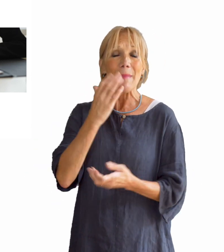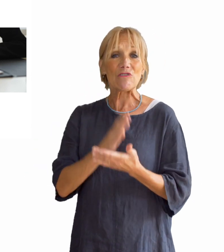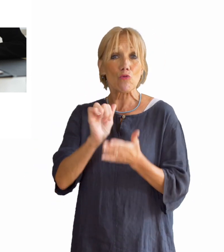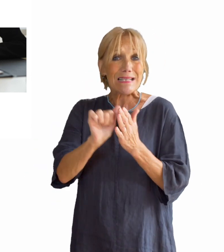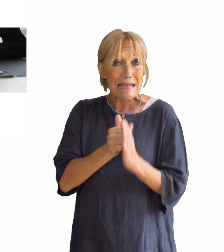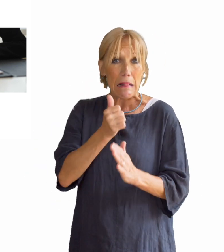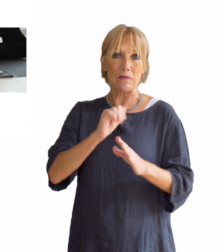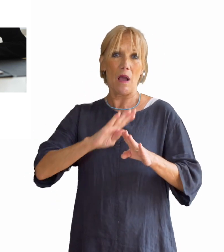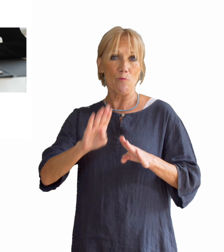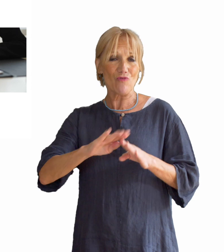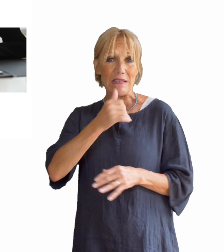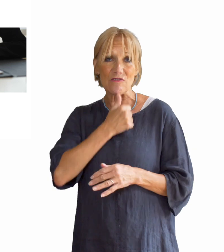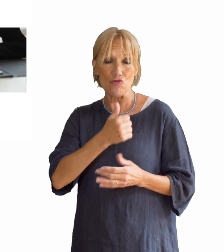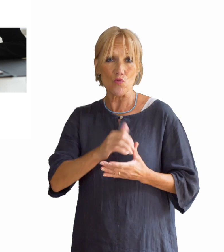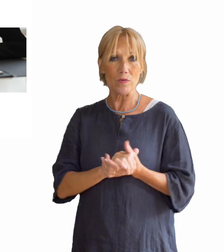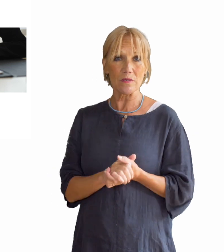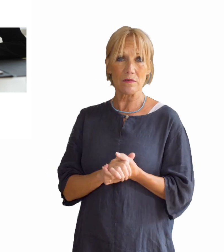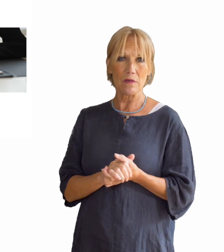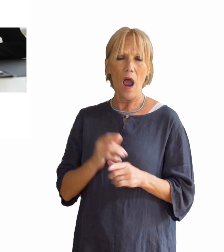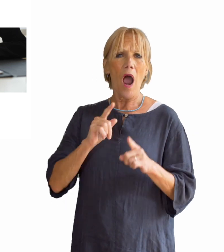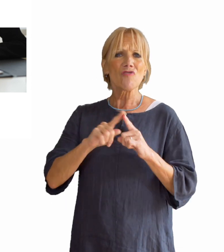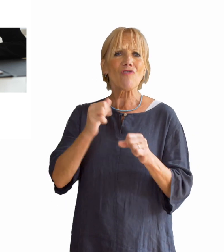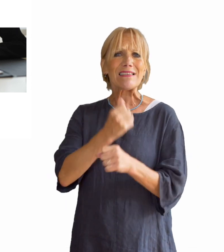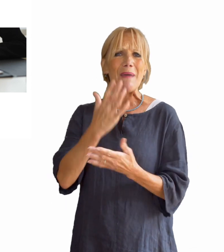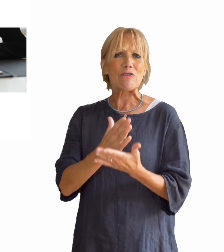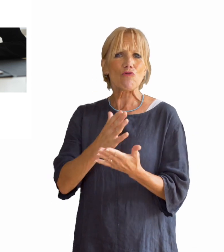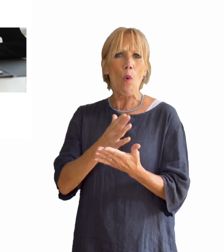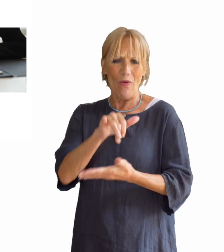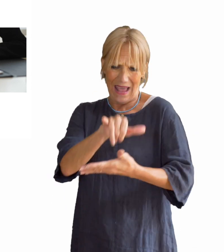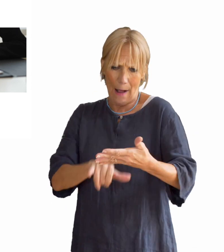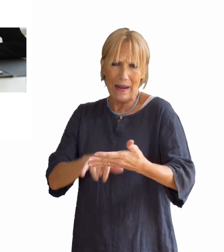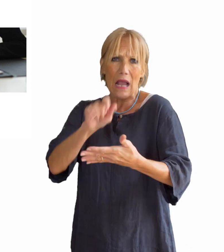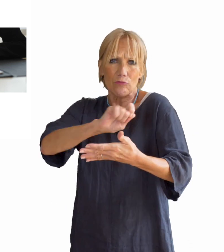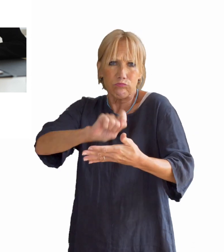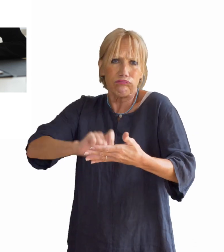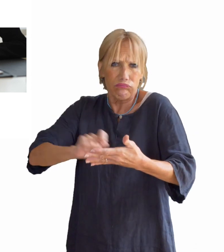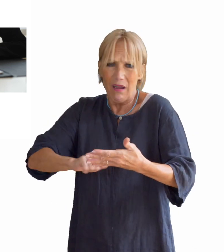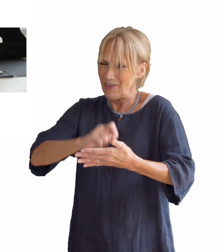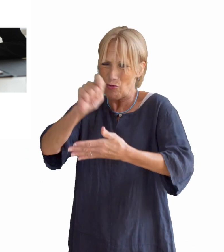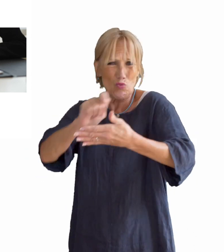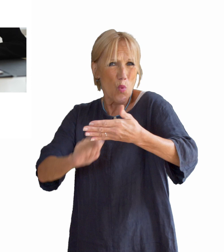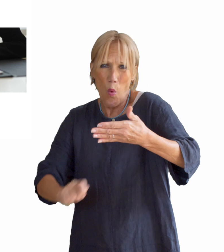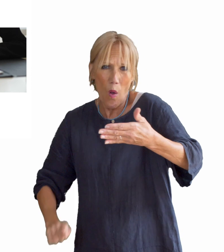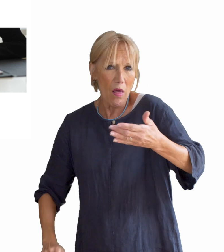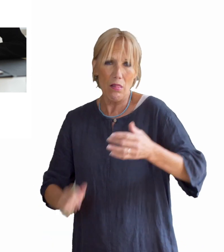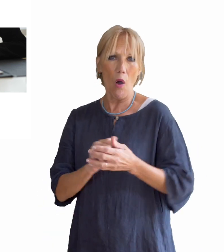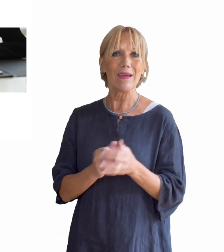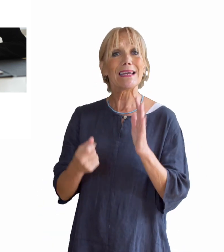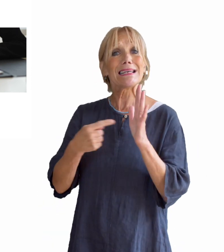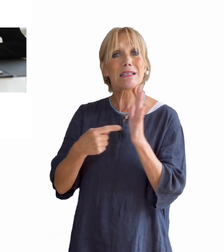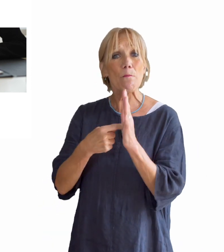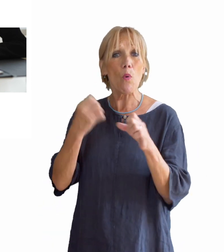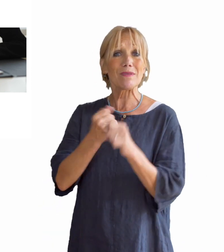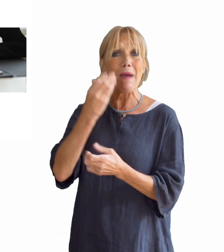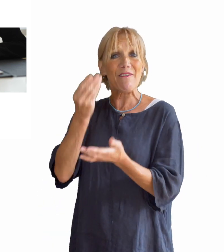and experienced practice is not lost. Try to ensure applications for funding are not too demanding, difficult and